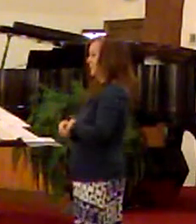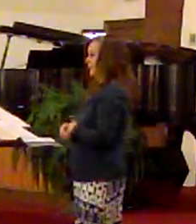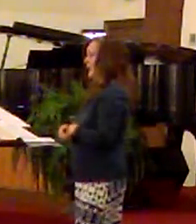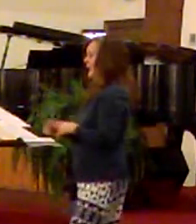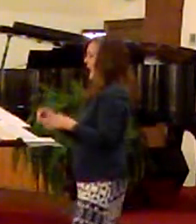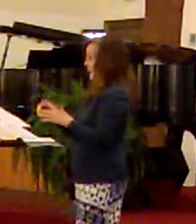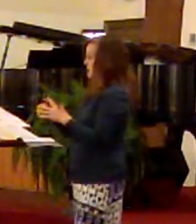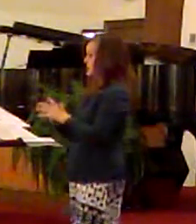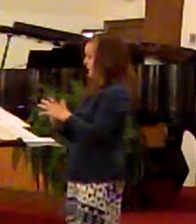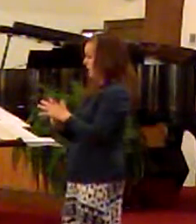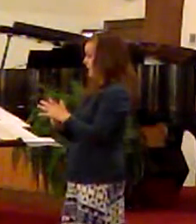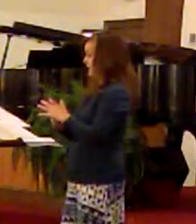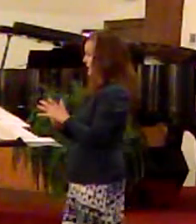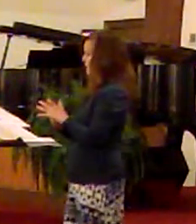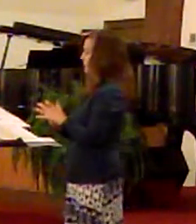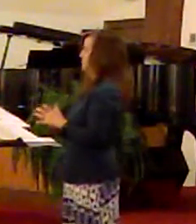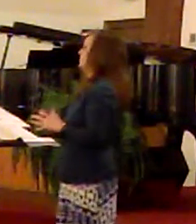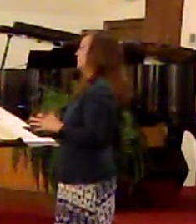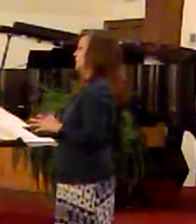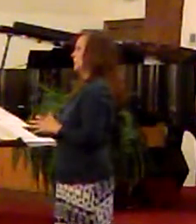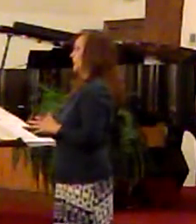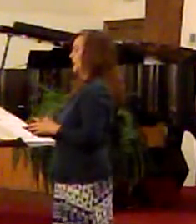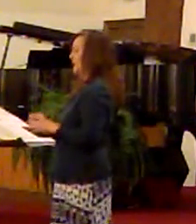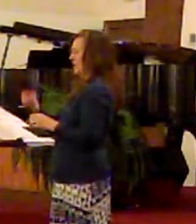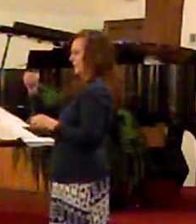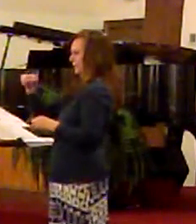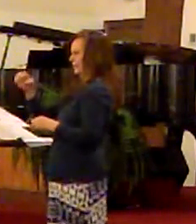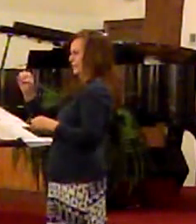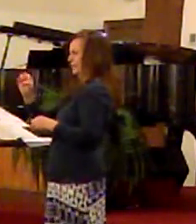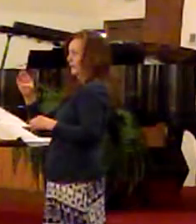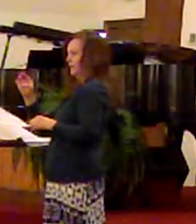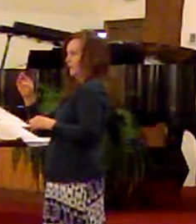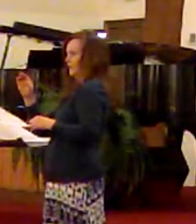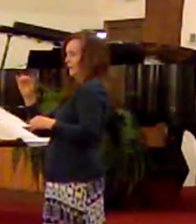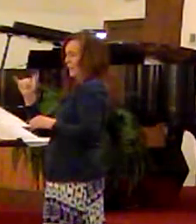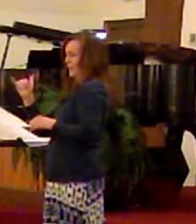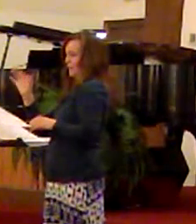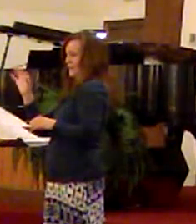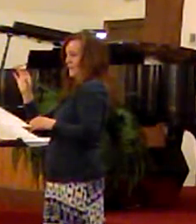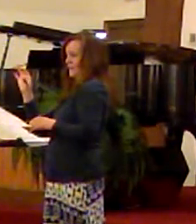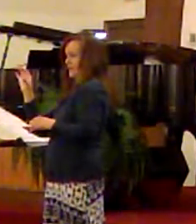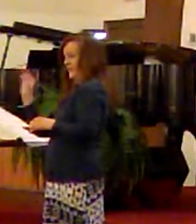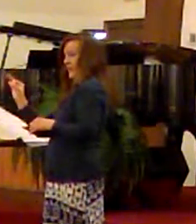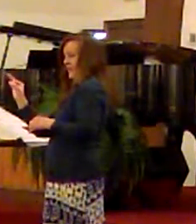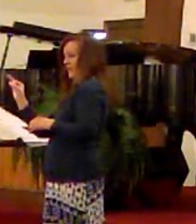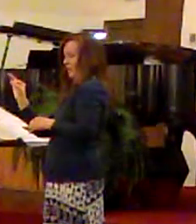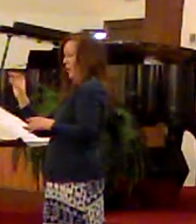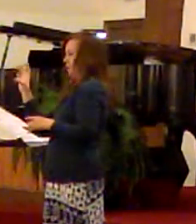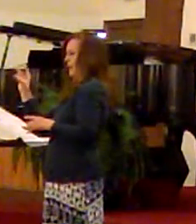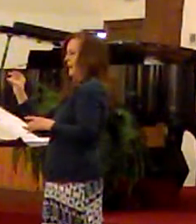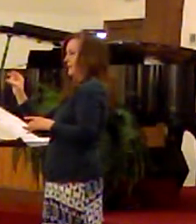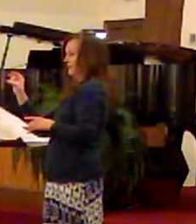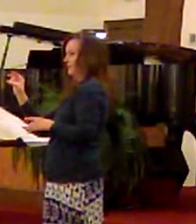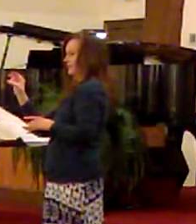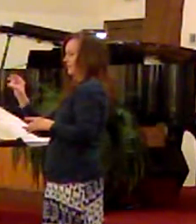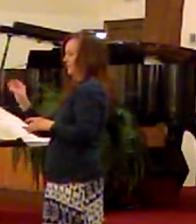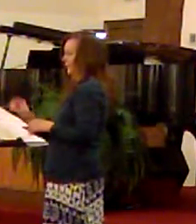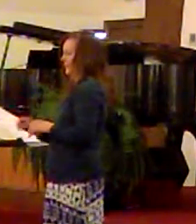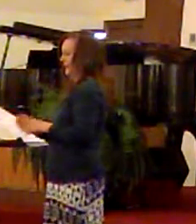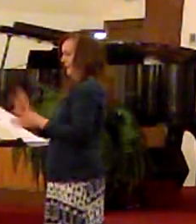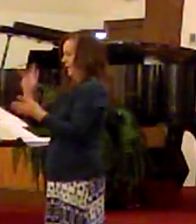how it was started, and how Henry VIII didn't have the right to, based upon the Pope, to kill one of his